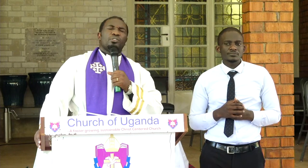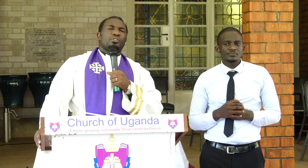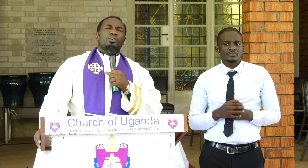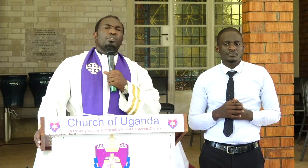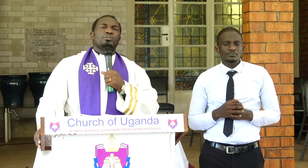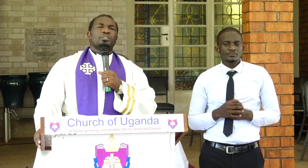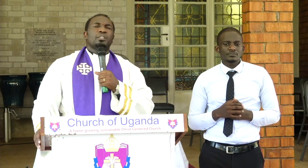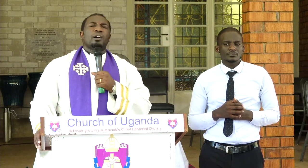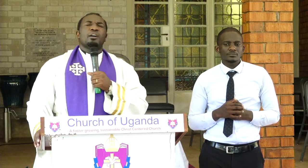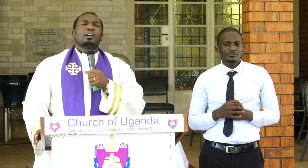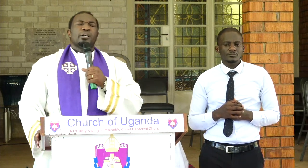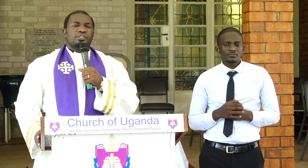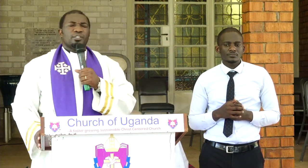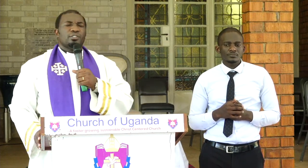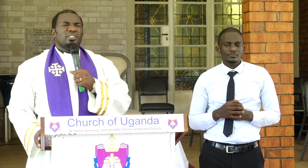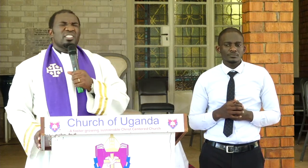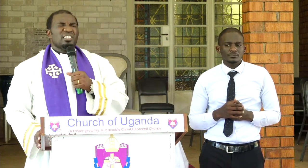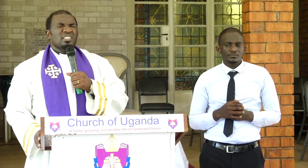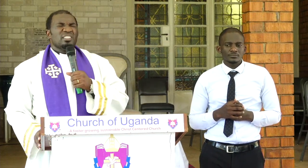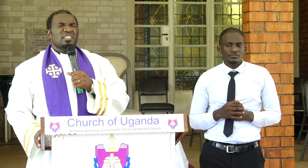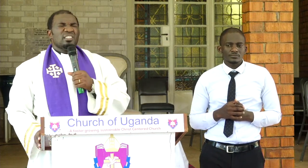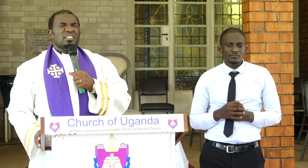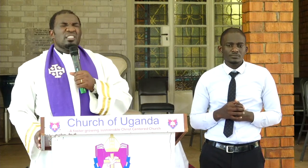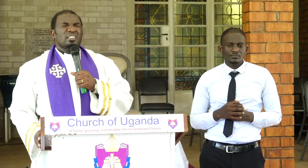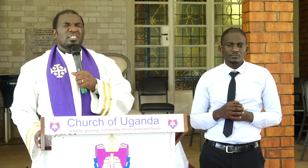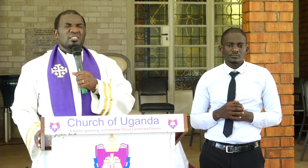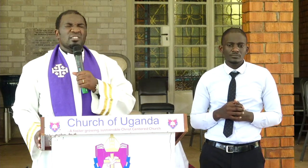In season this